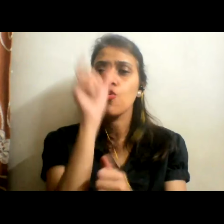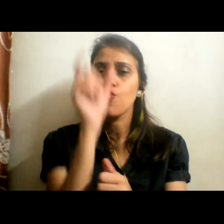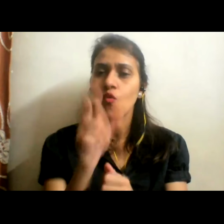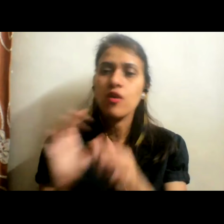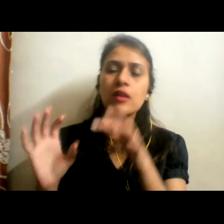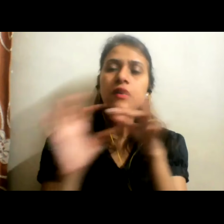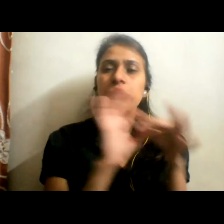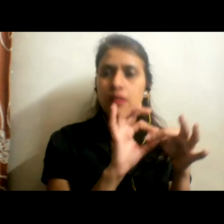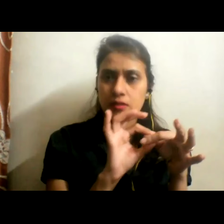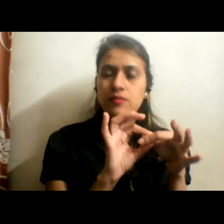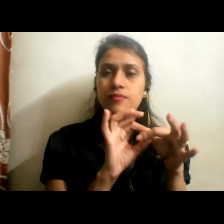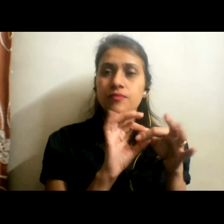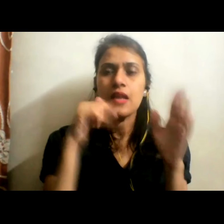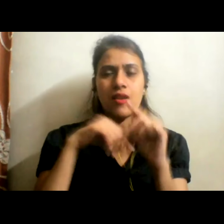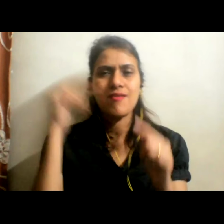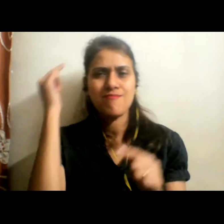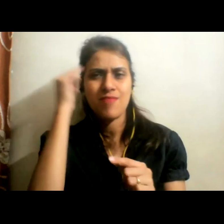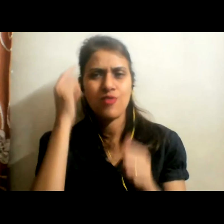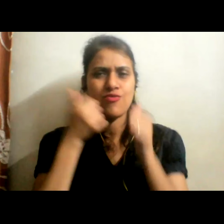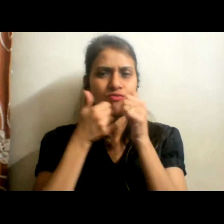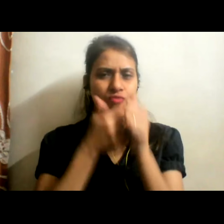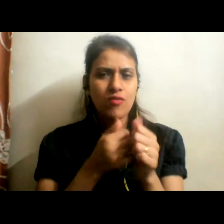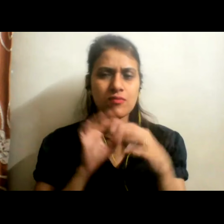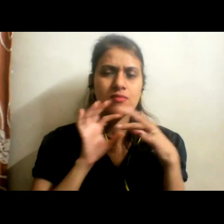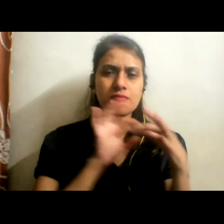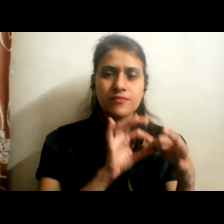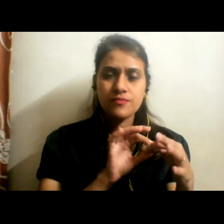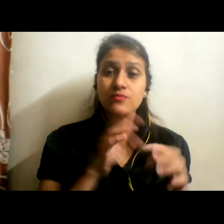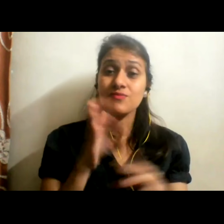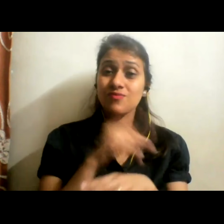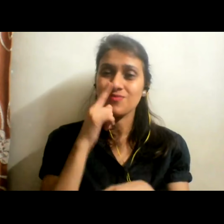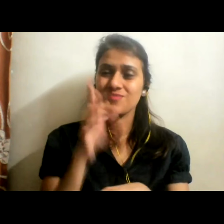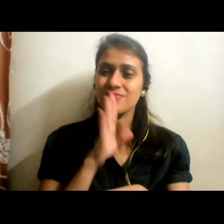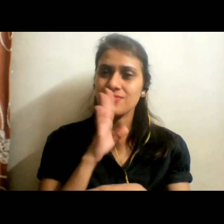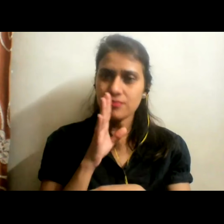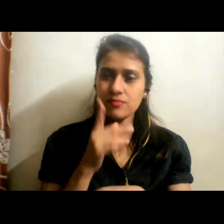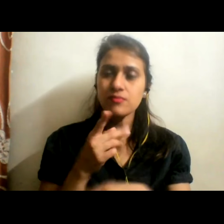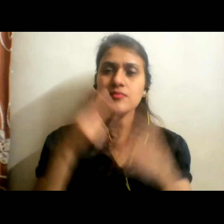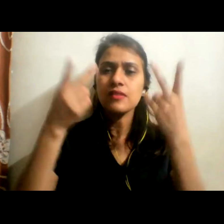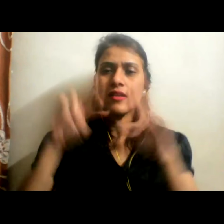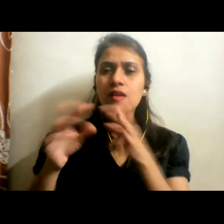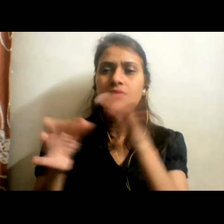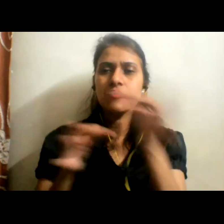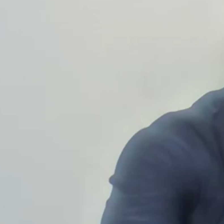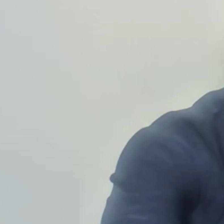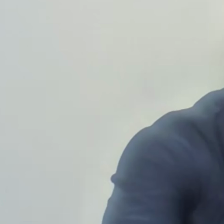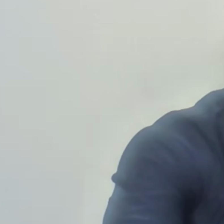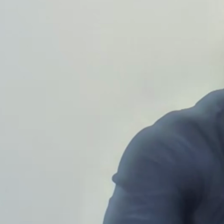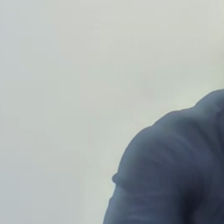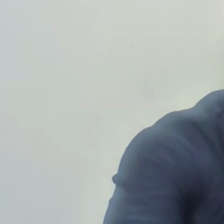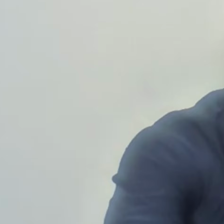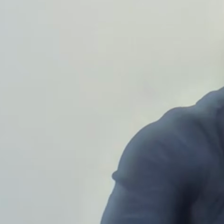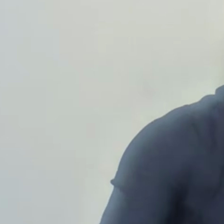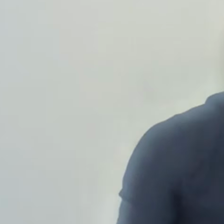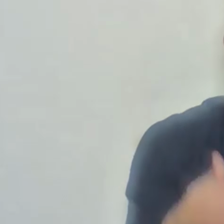their intention. And you can say that after the transcription, you have to do the content